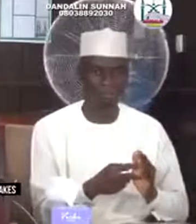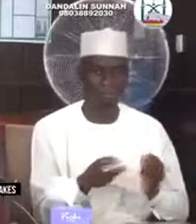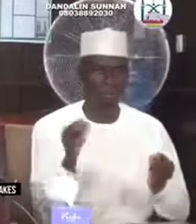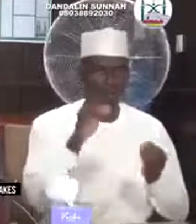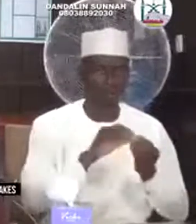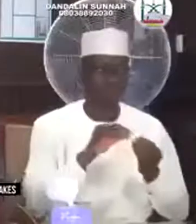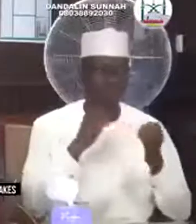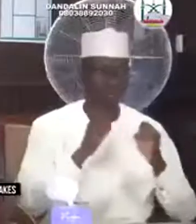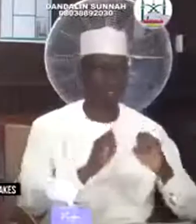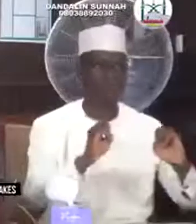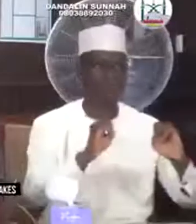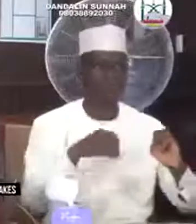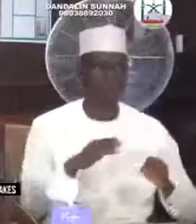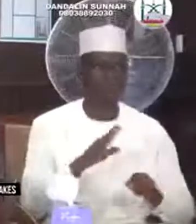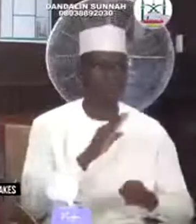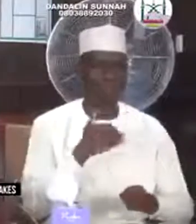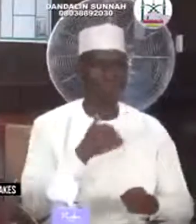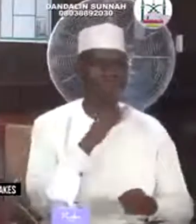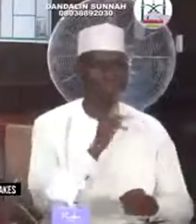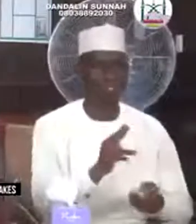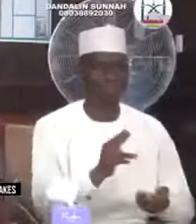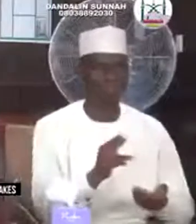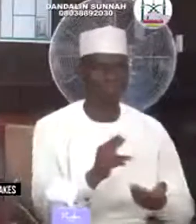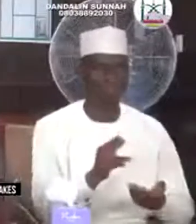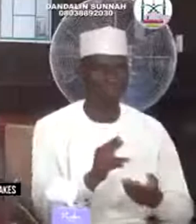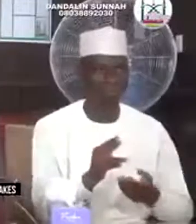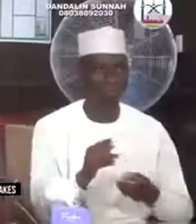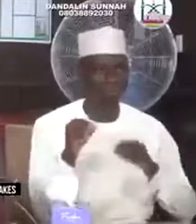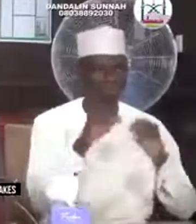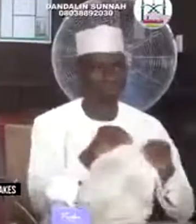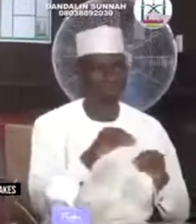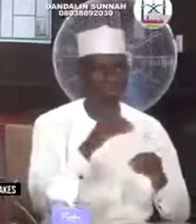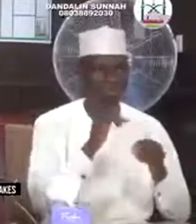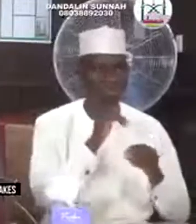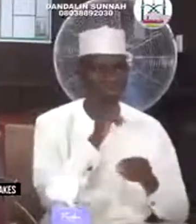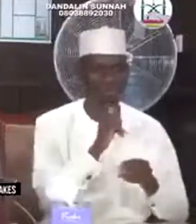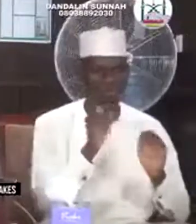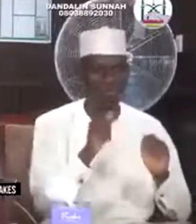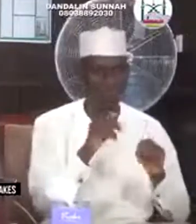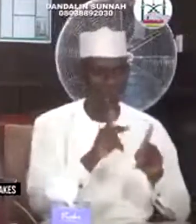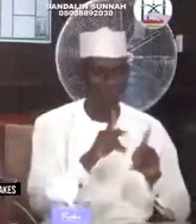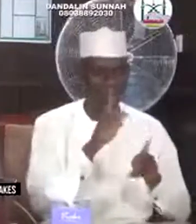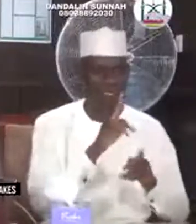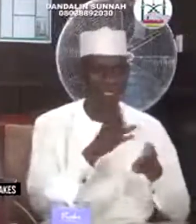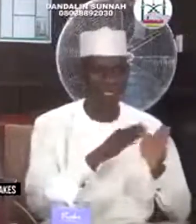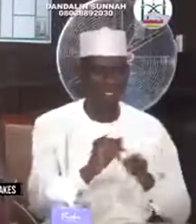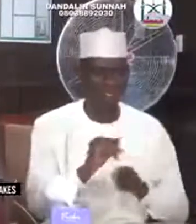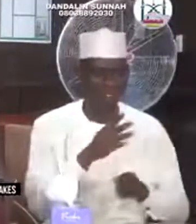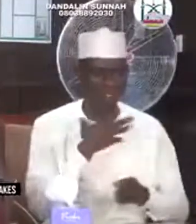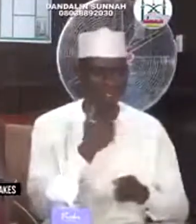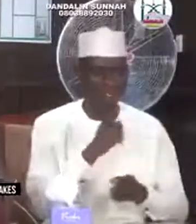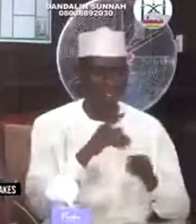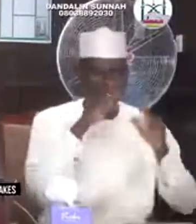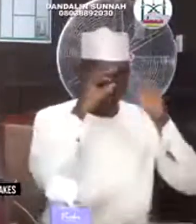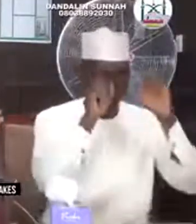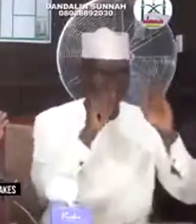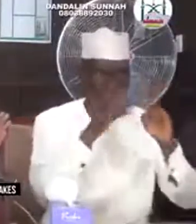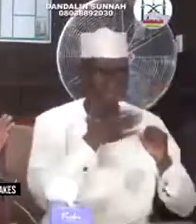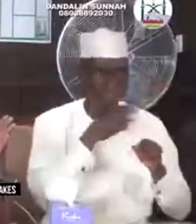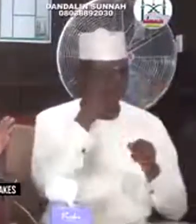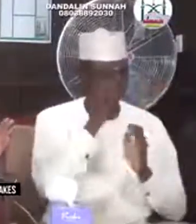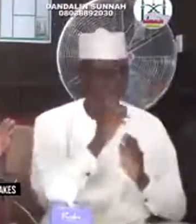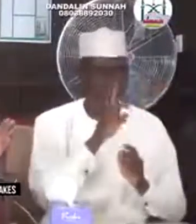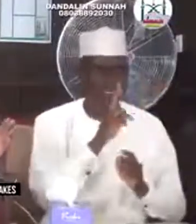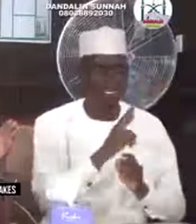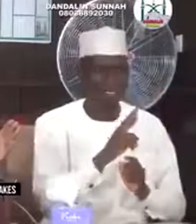more efforts should have been. It's not possible people are dying. Then the president and the governors are attending wedding ceremony.